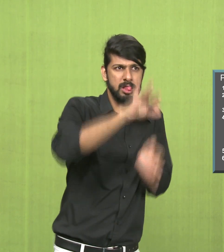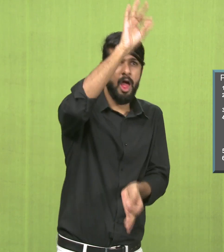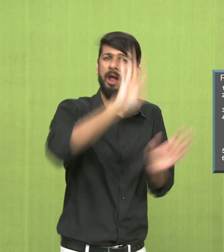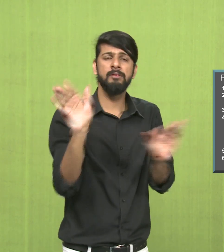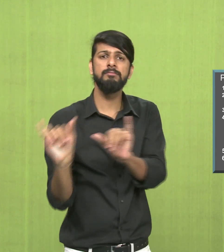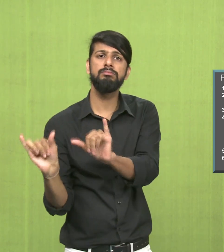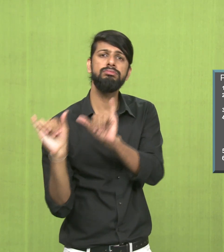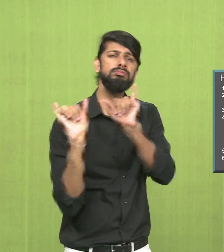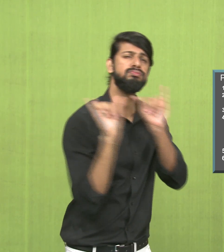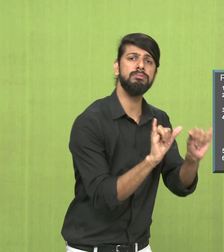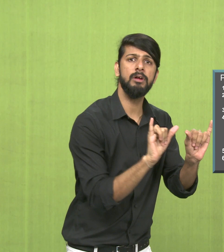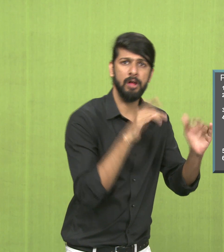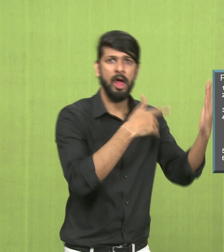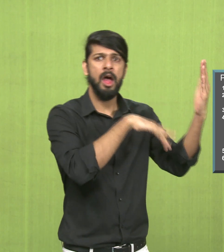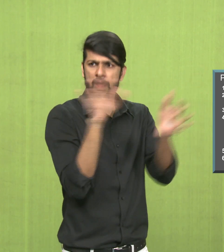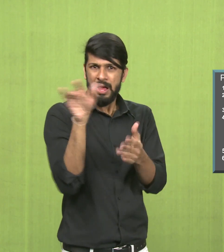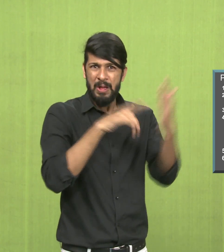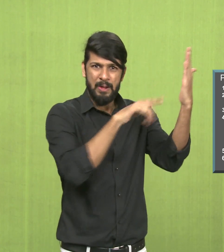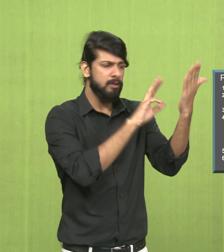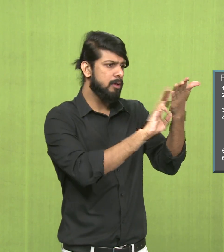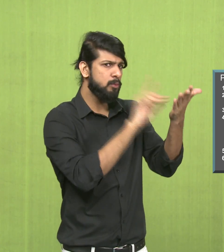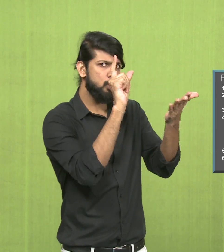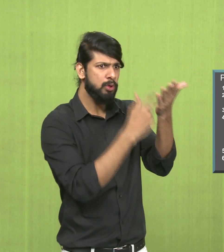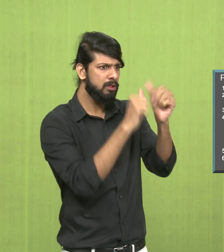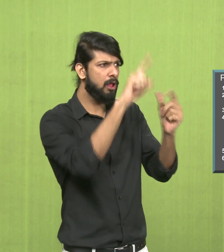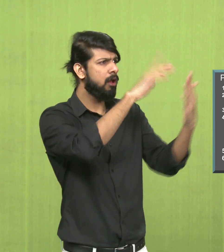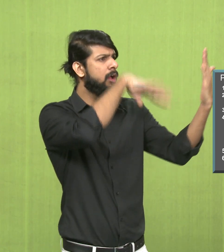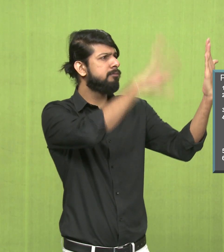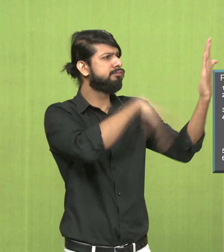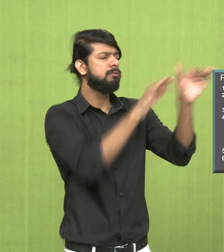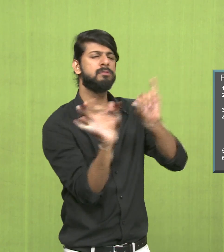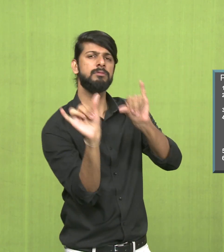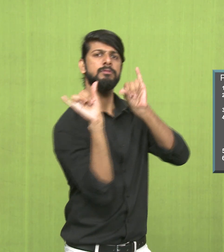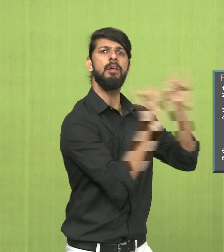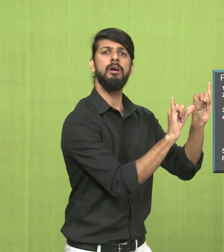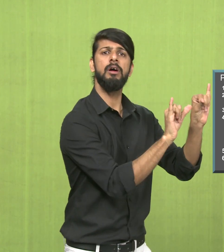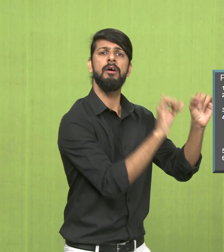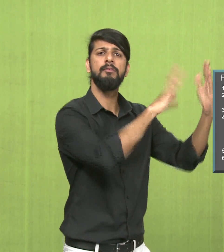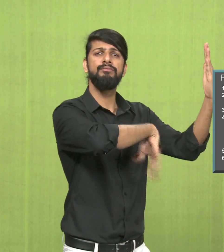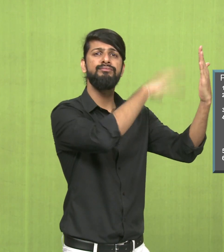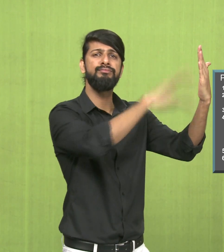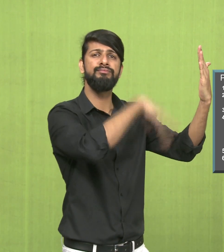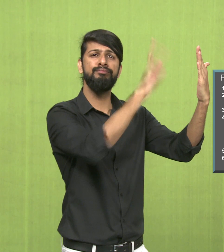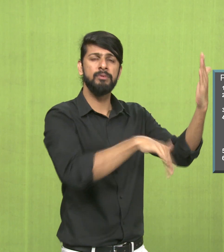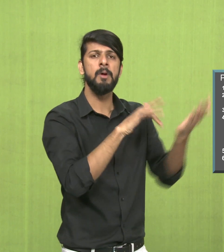that is, the proportion is similar to a human being.